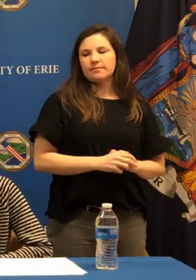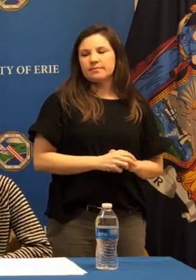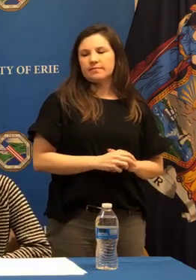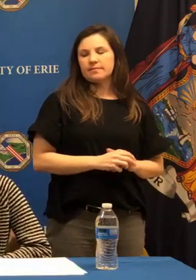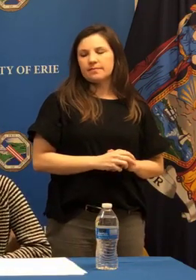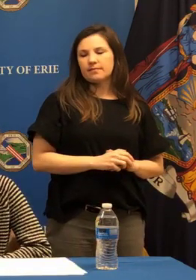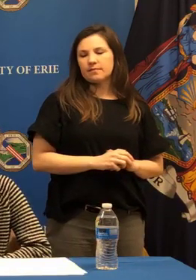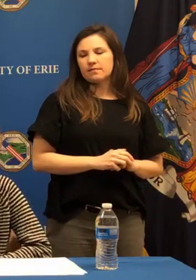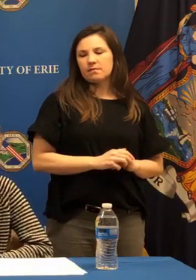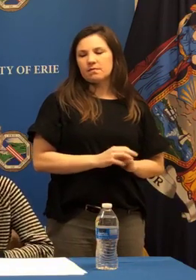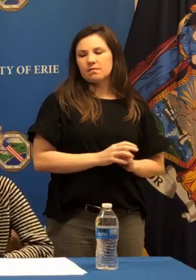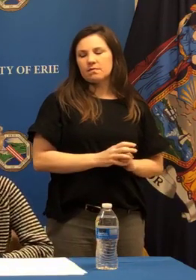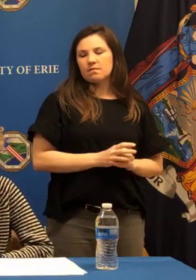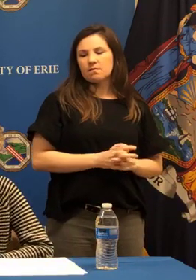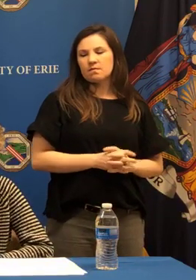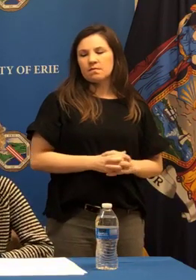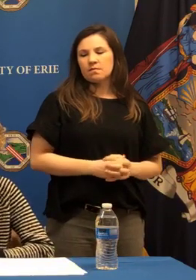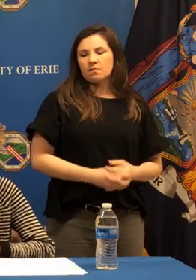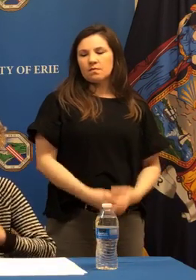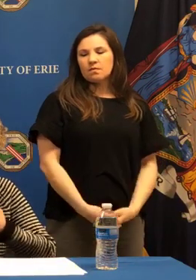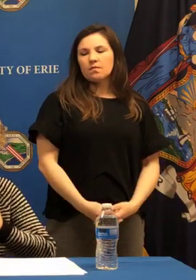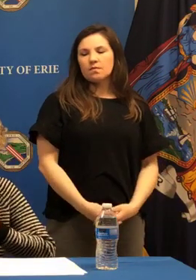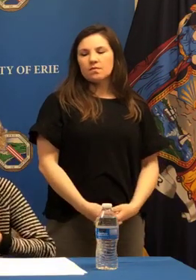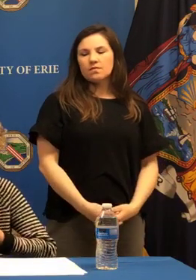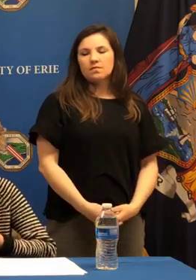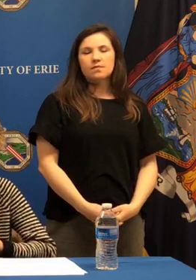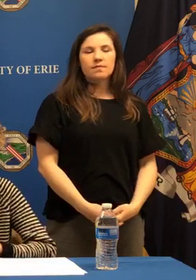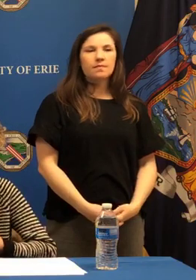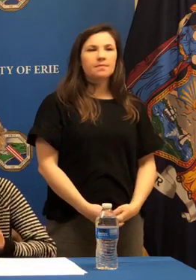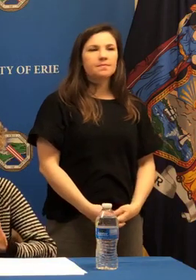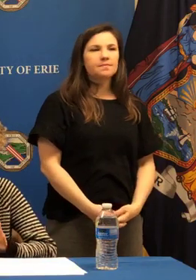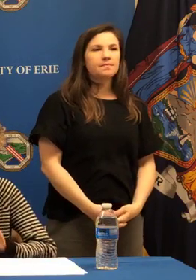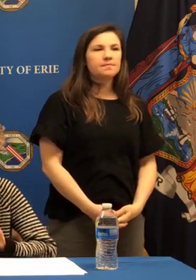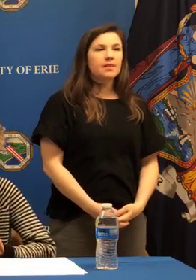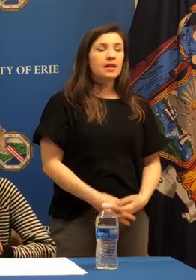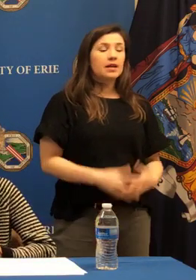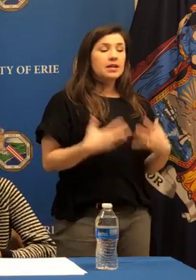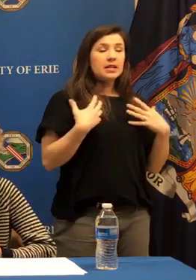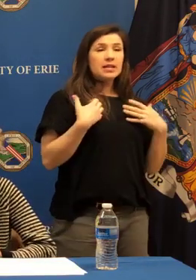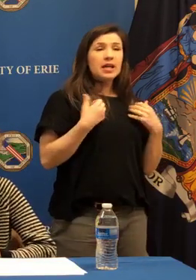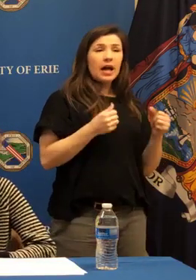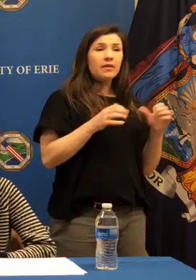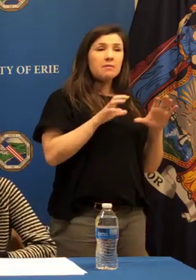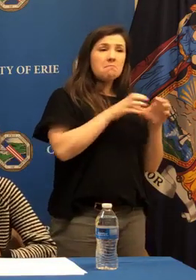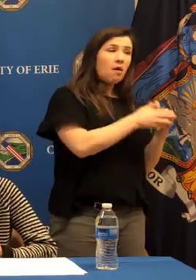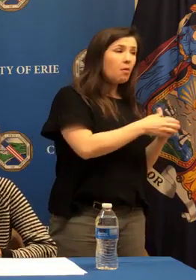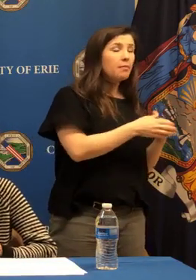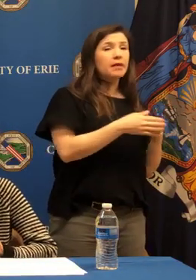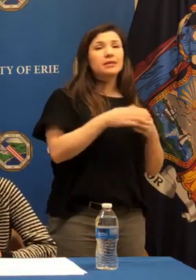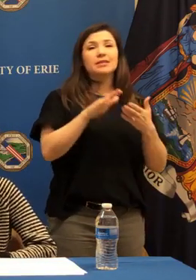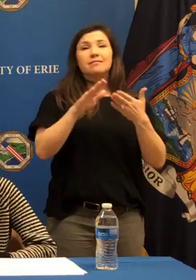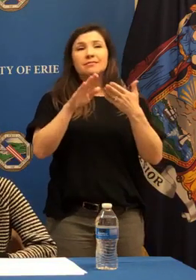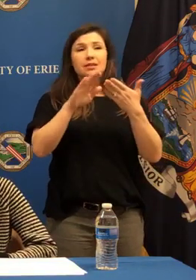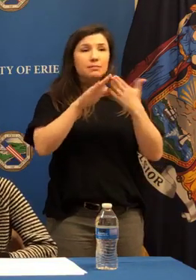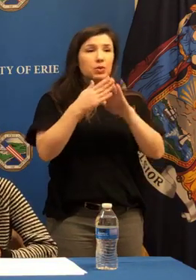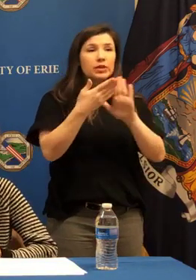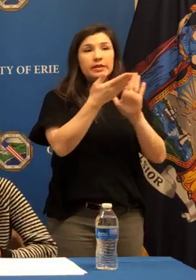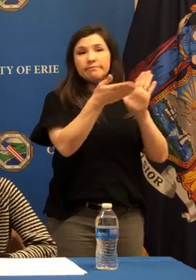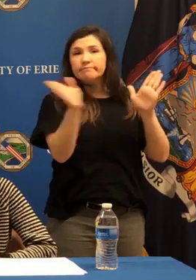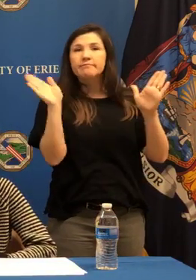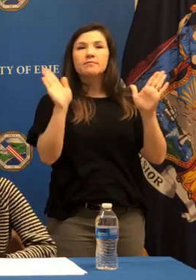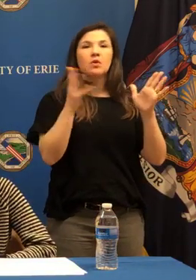So, and then, we really want, even the health department and the entire community to really